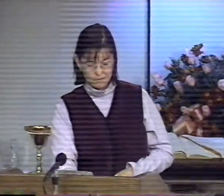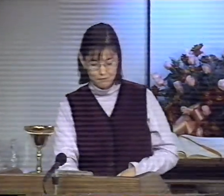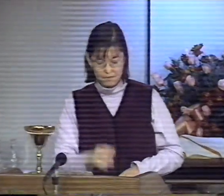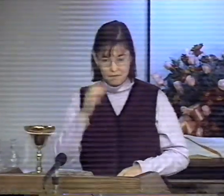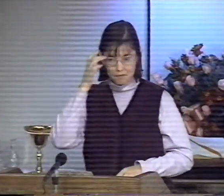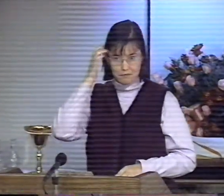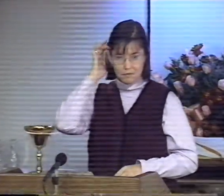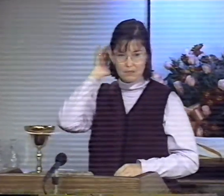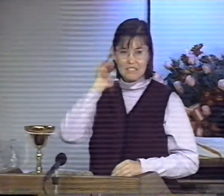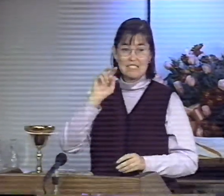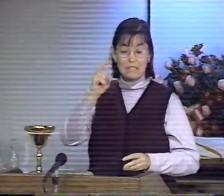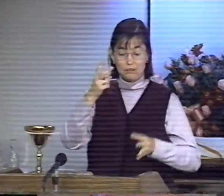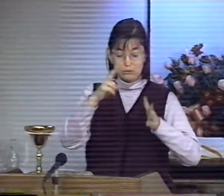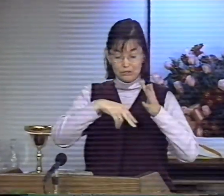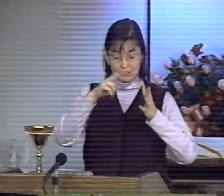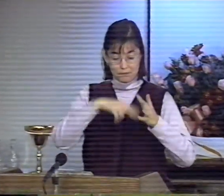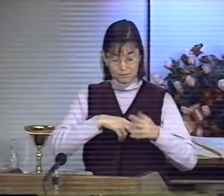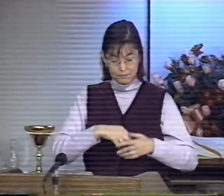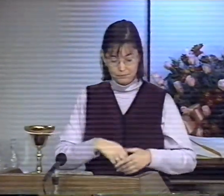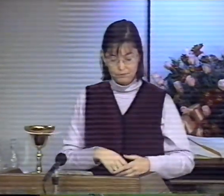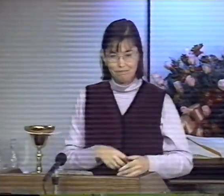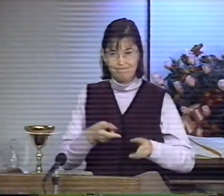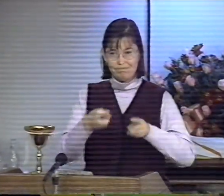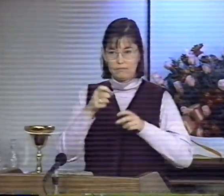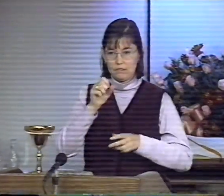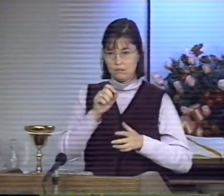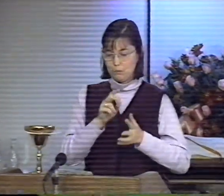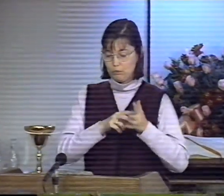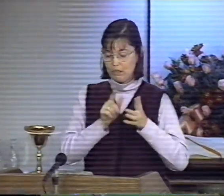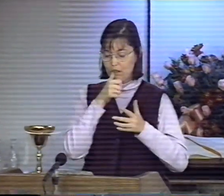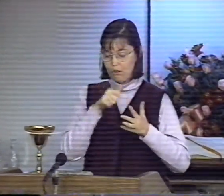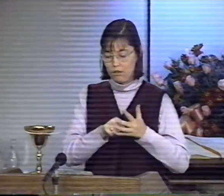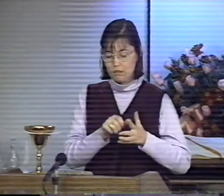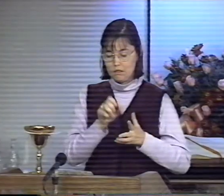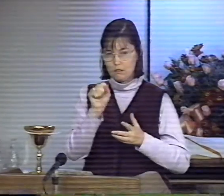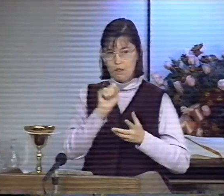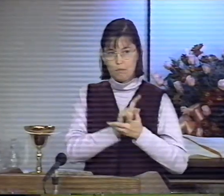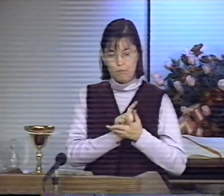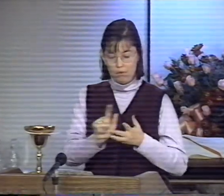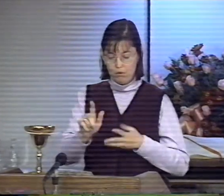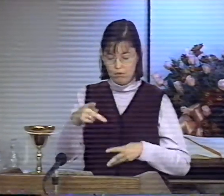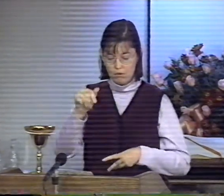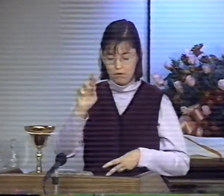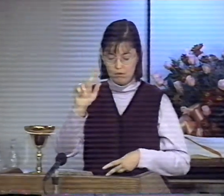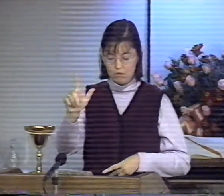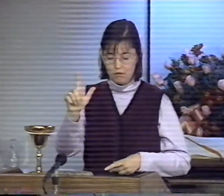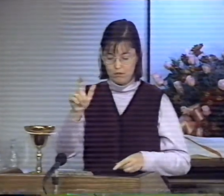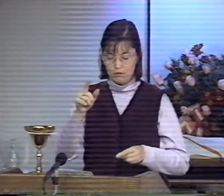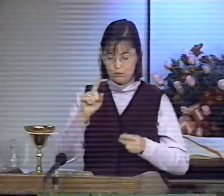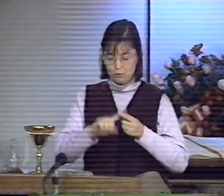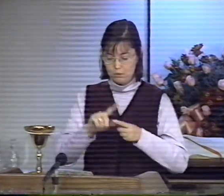The second reading is from the letter of St. Paul to the